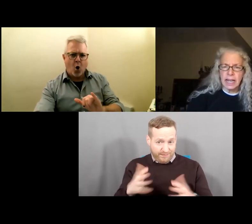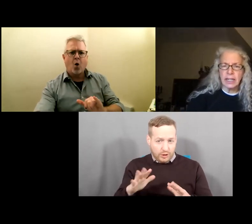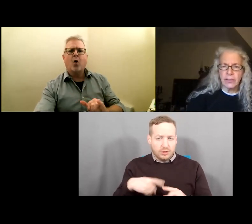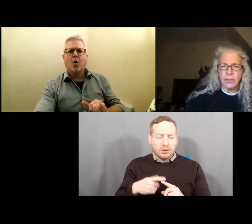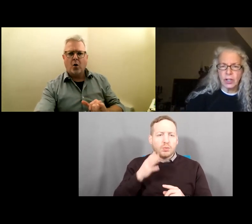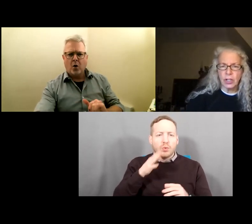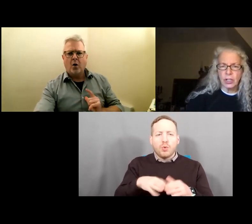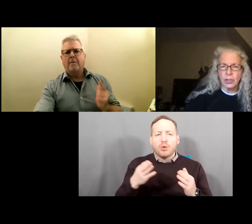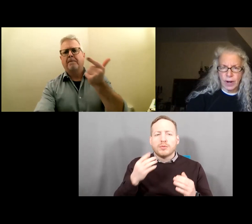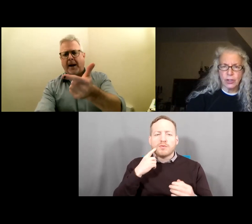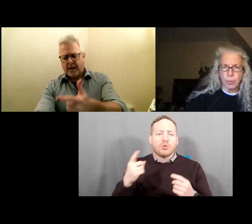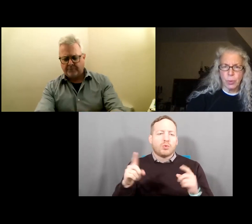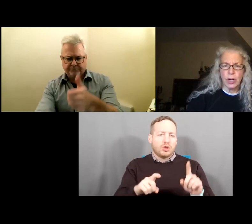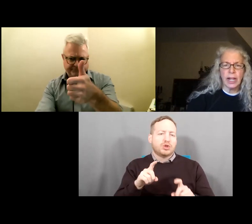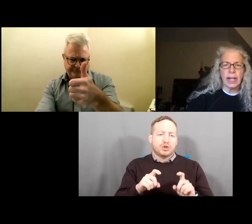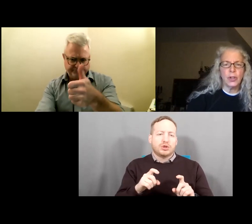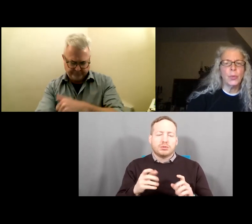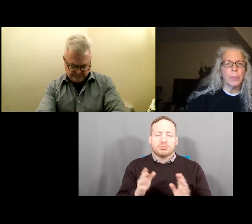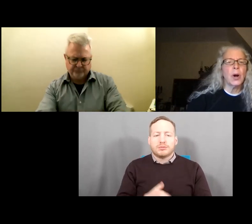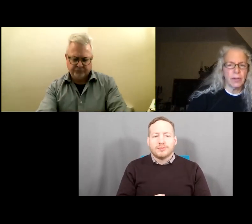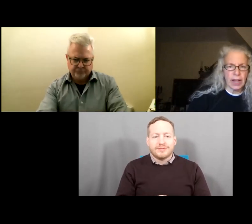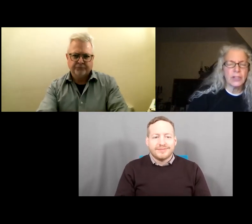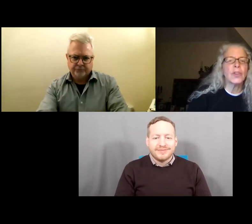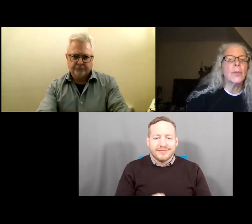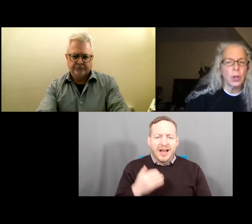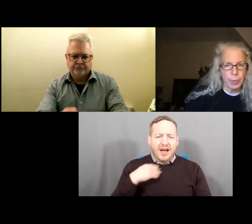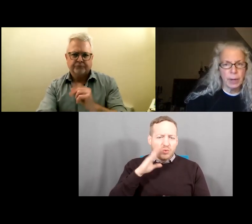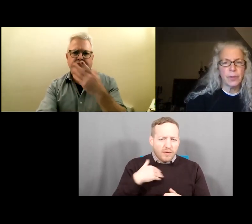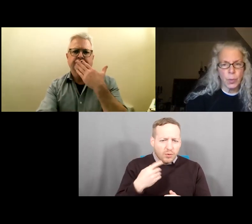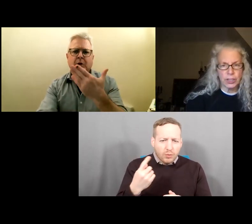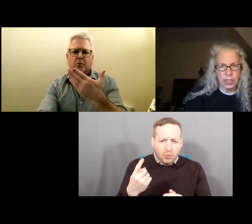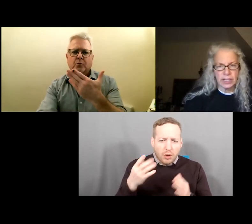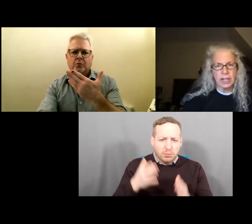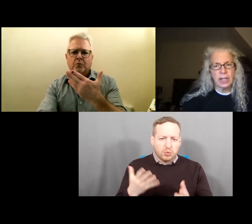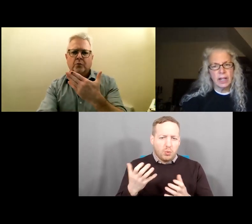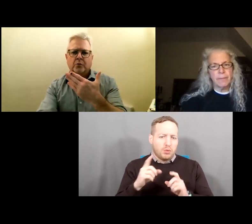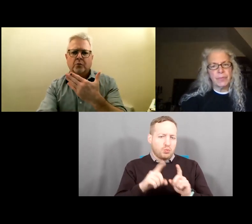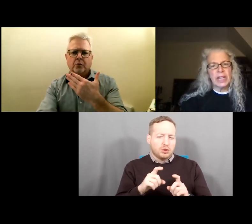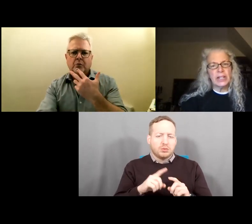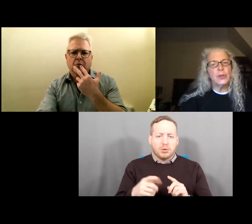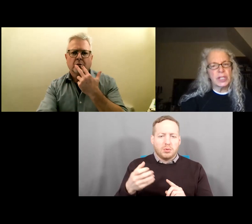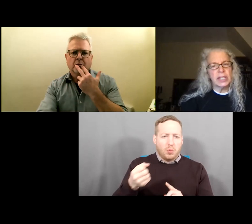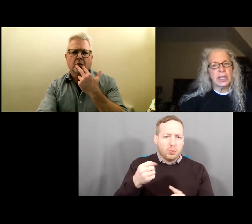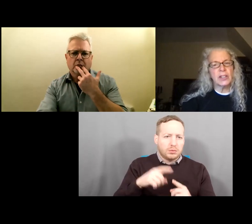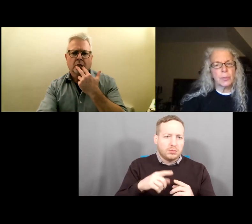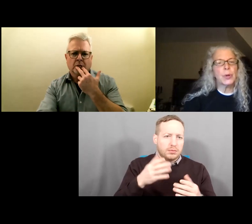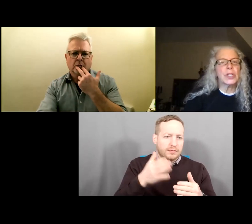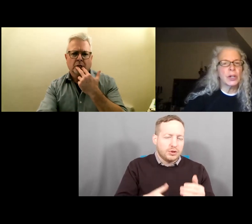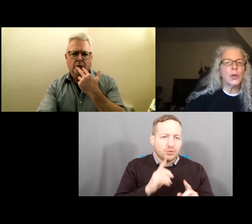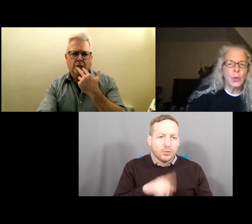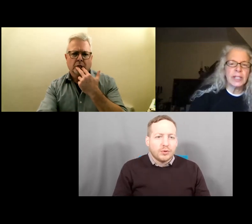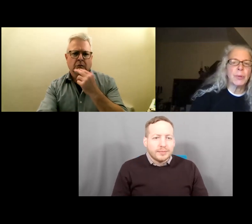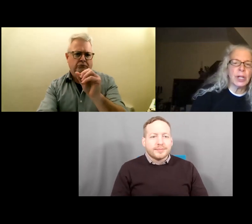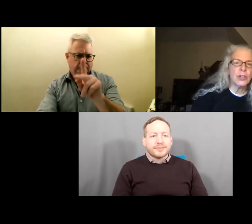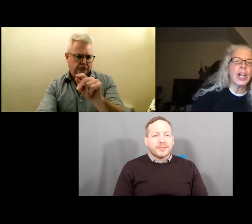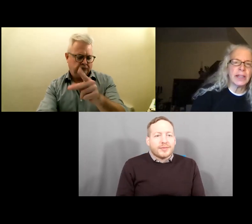the executive director report and you were part of that. So then we'll open up for questions. And I do see that there's a person